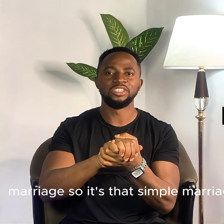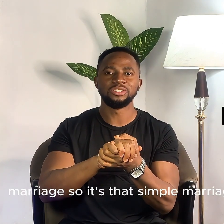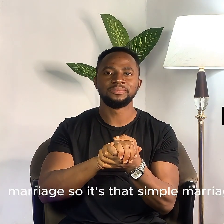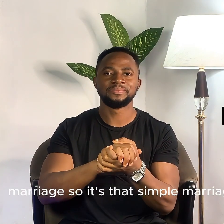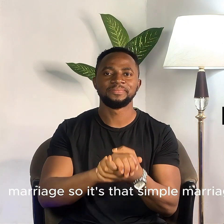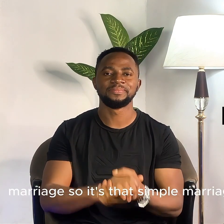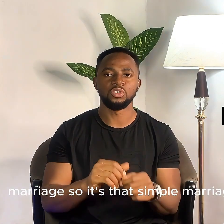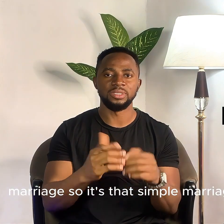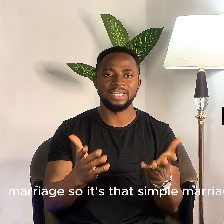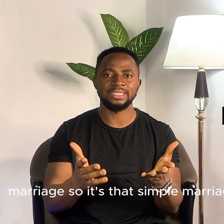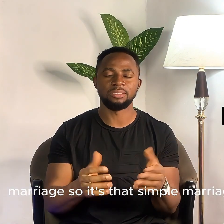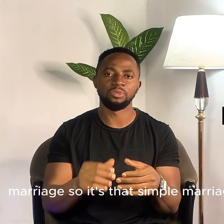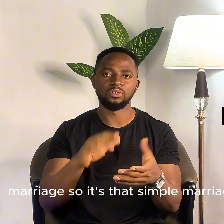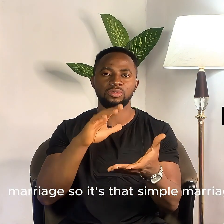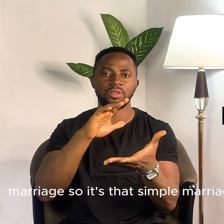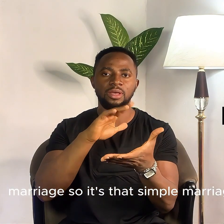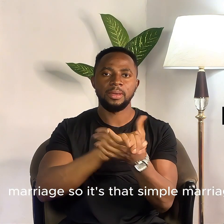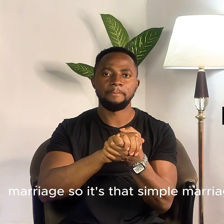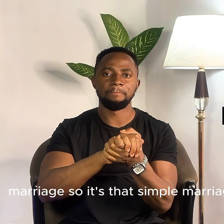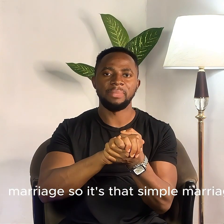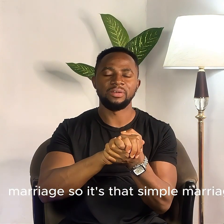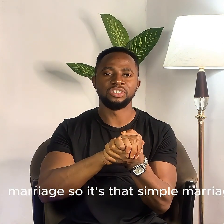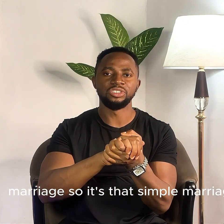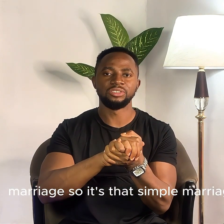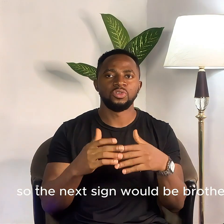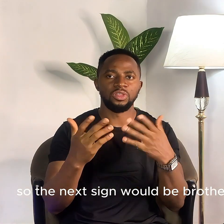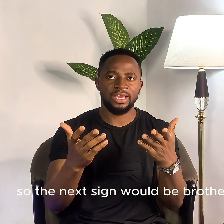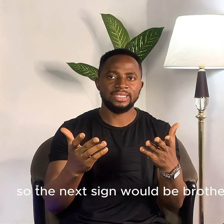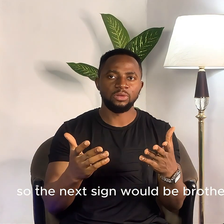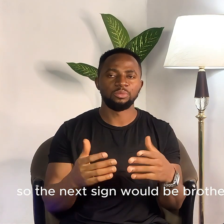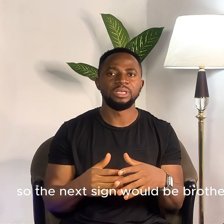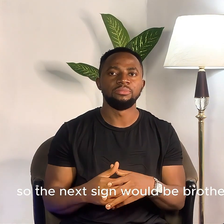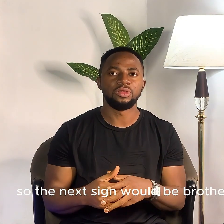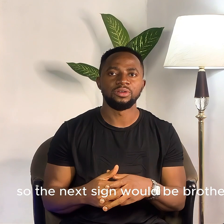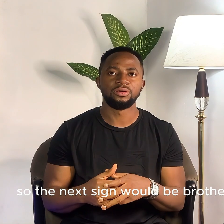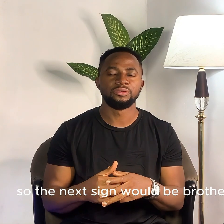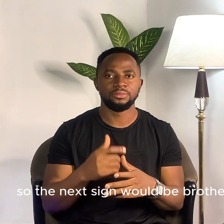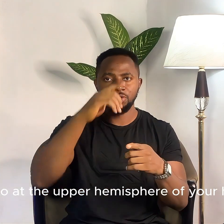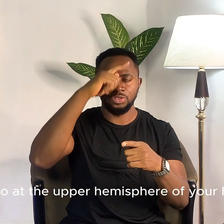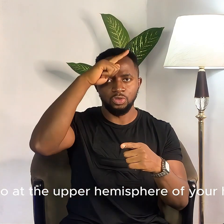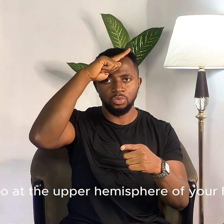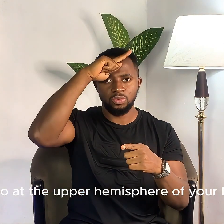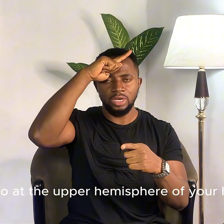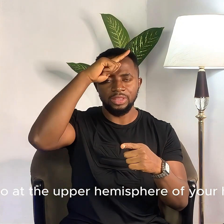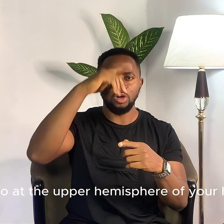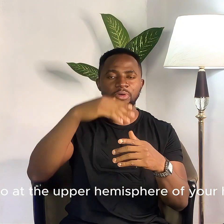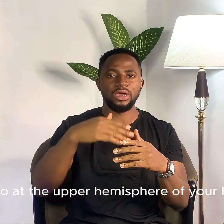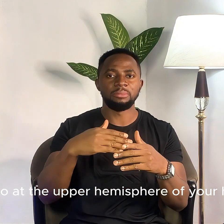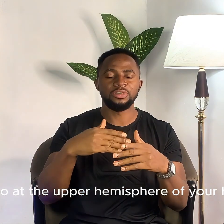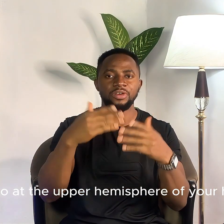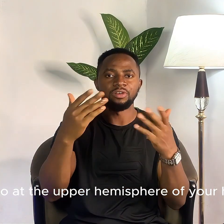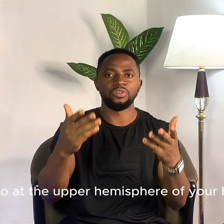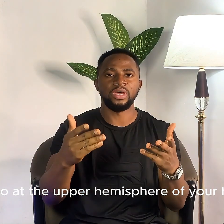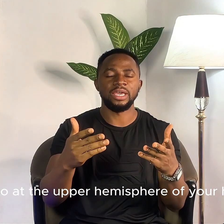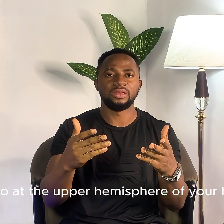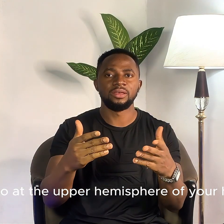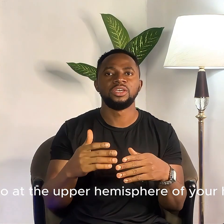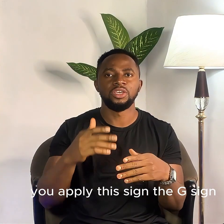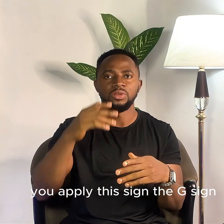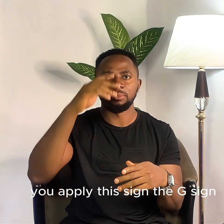marriage. So it's that simple. Marriage. So the next sign would be brother. So at the upper hemisphere of your head, you'd apply